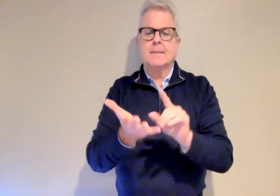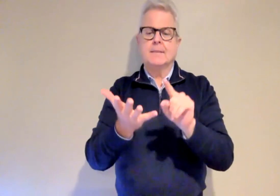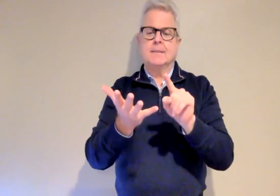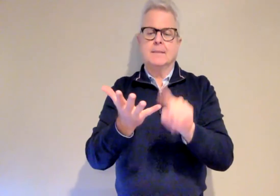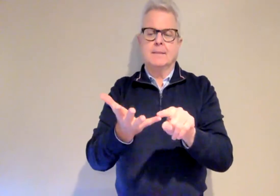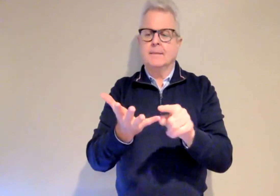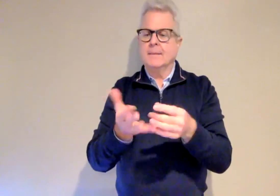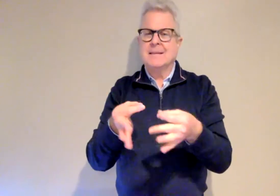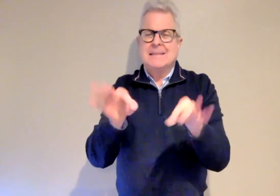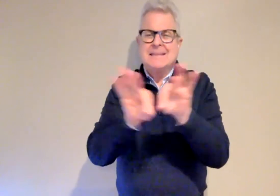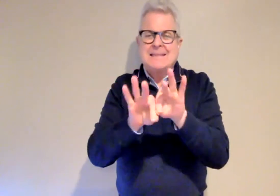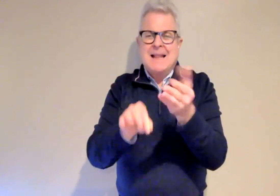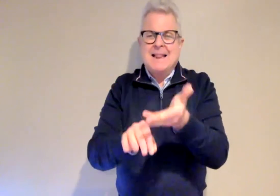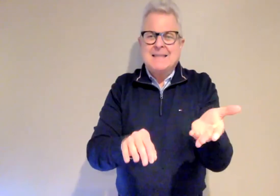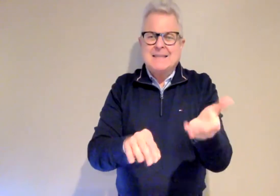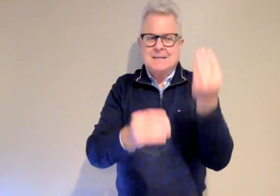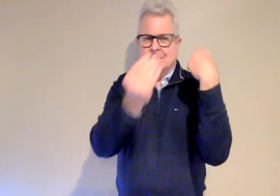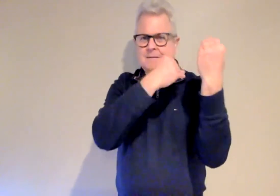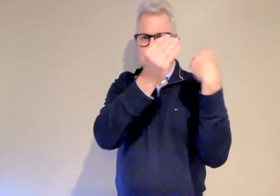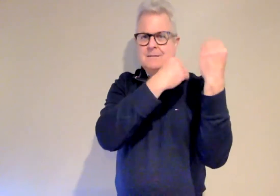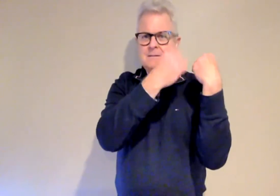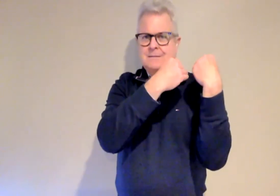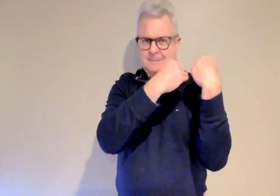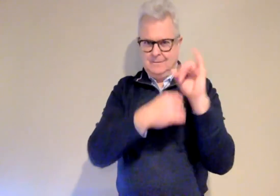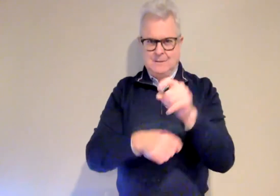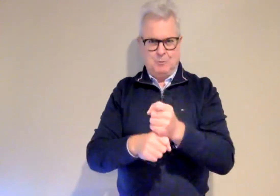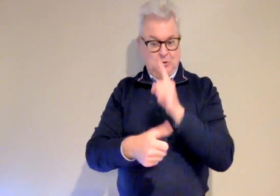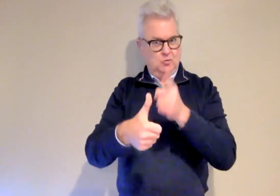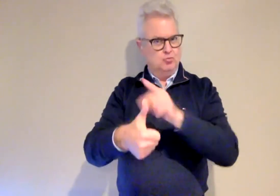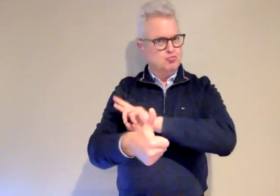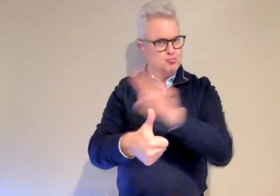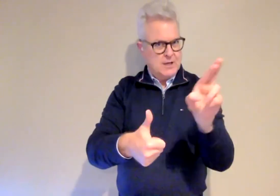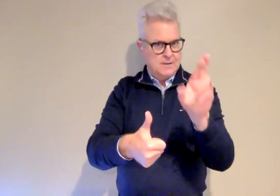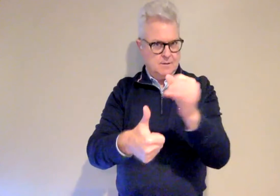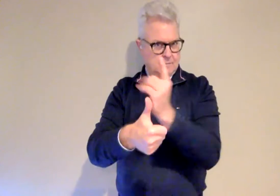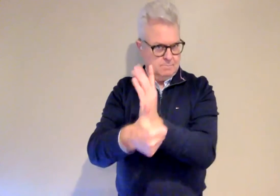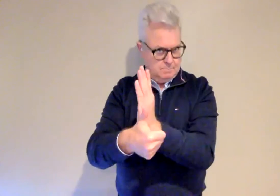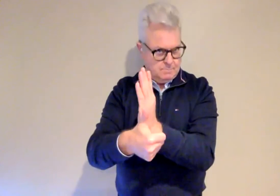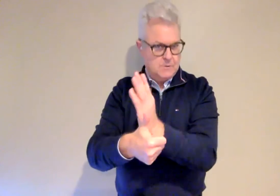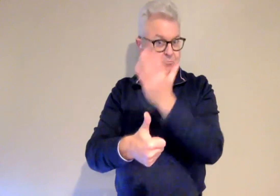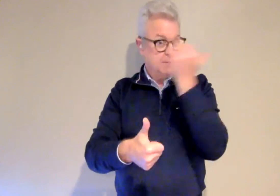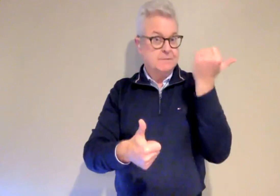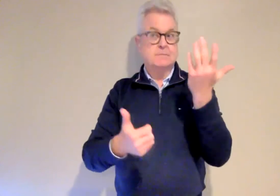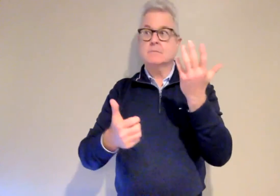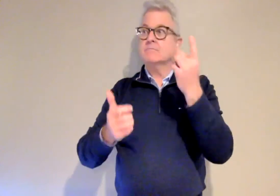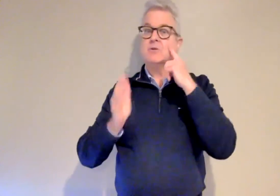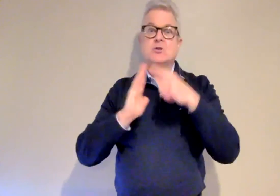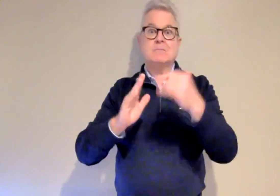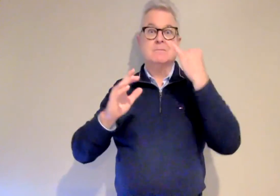toiletries, medication, tools, important things that you can put in your backpack so that it's ready to go when you